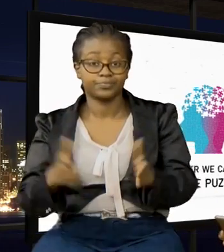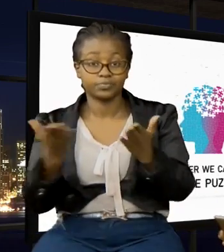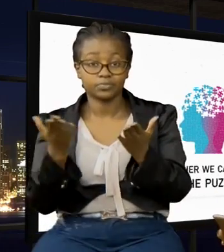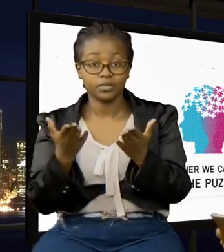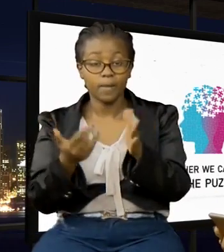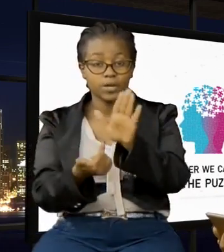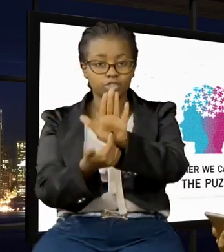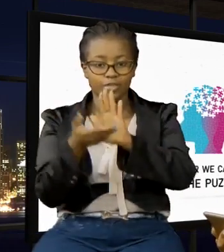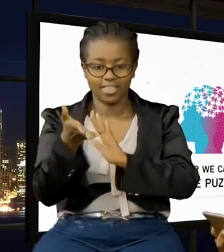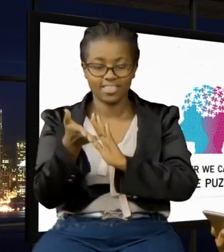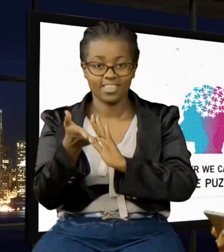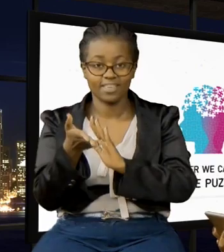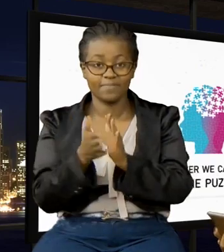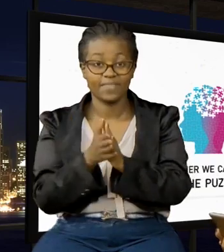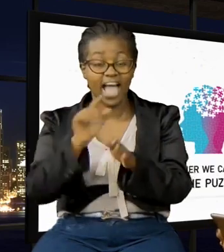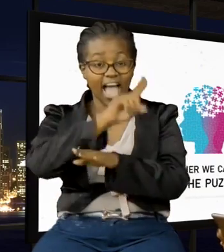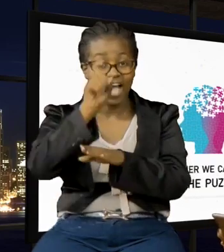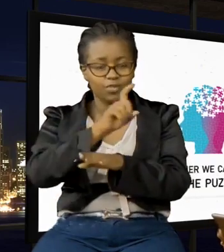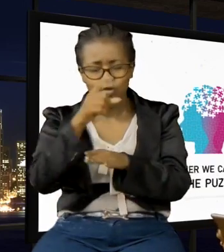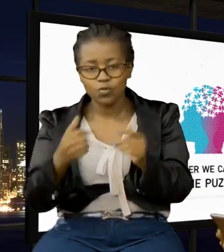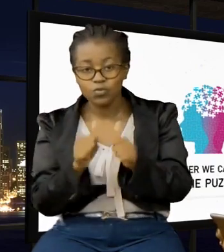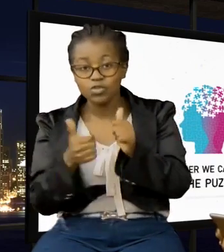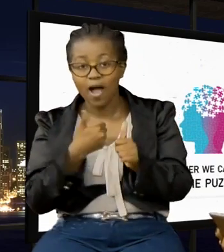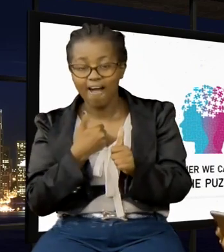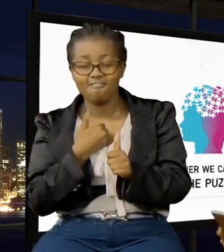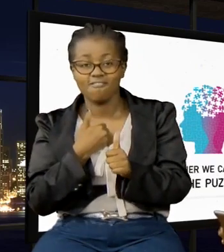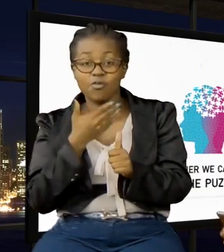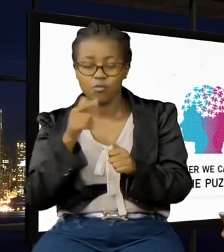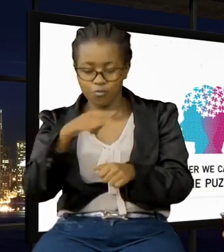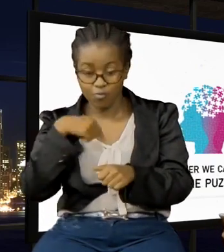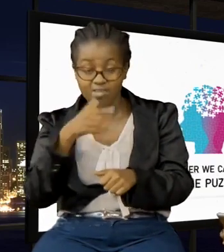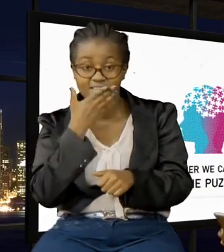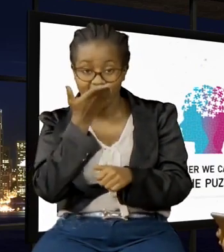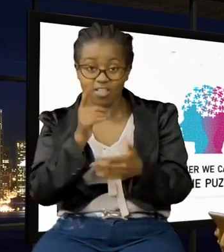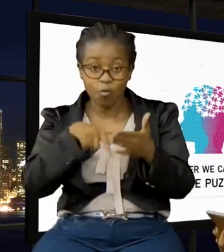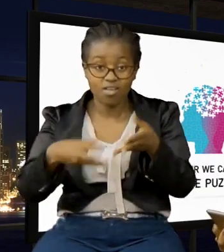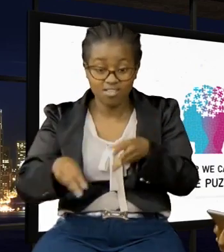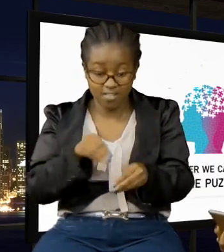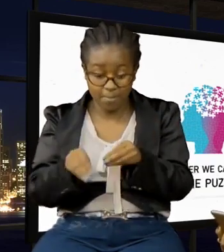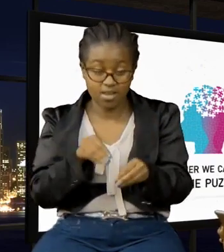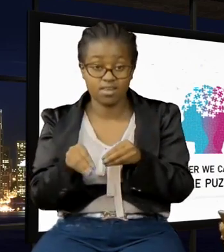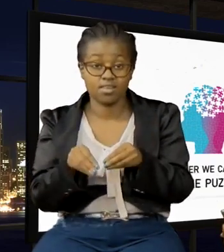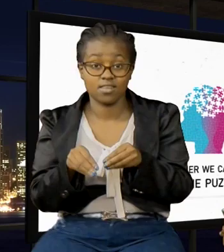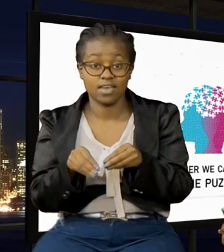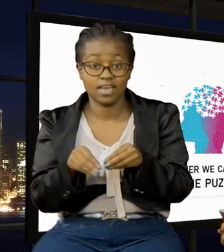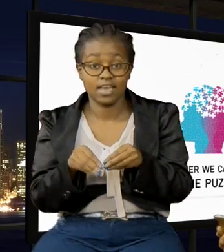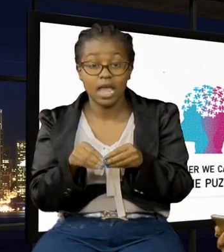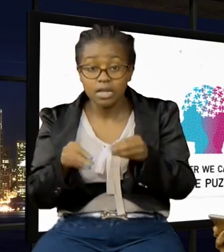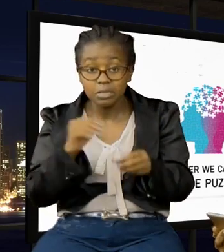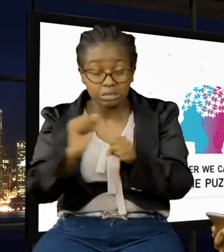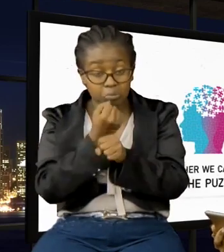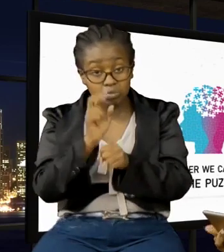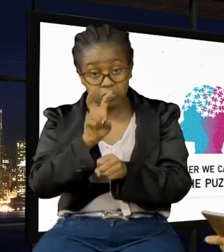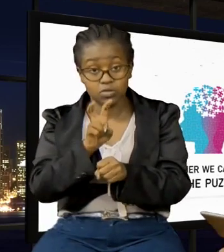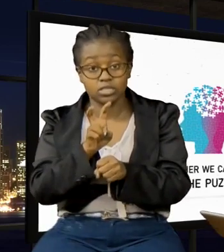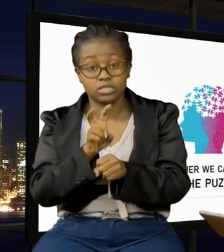shown below, and also ask all the questions that you want of what is disability and invisible disability